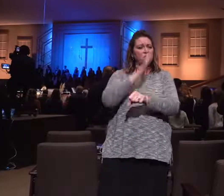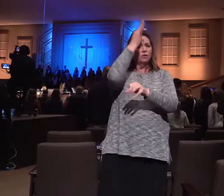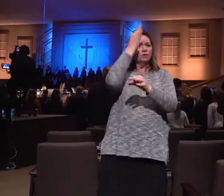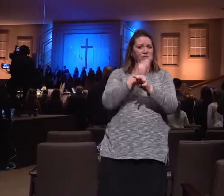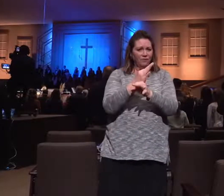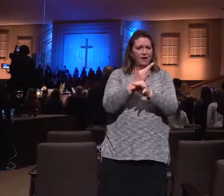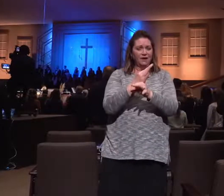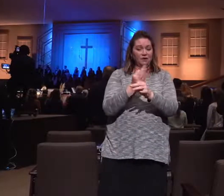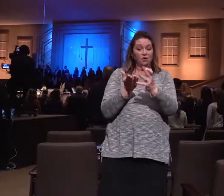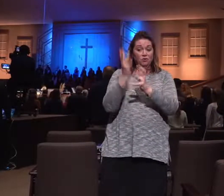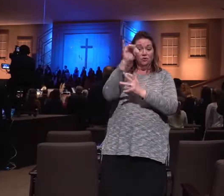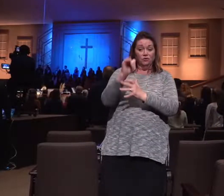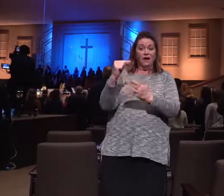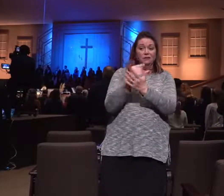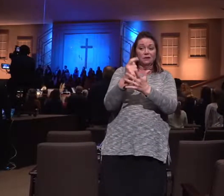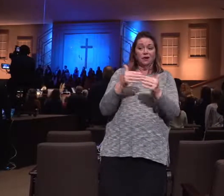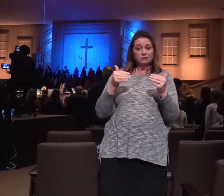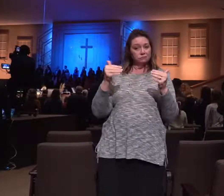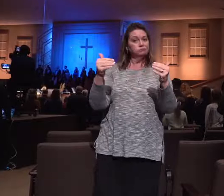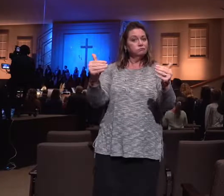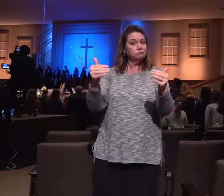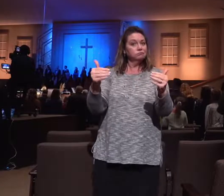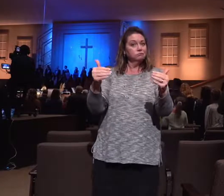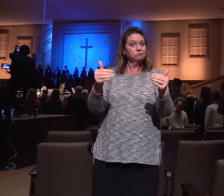the gospel. Let's sing this together.